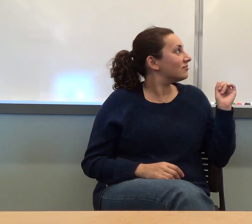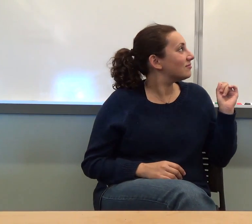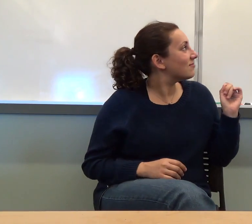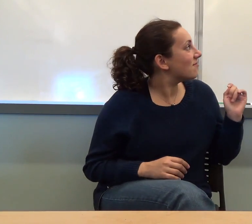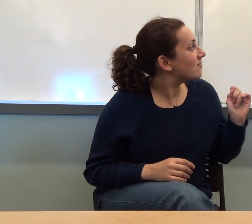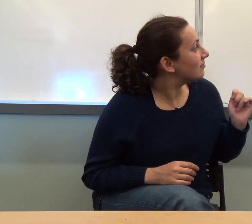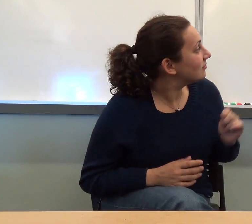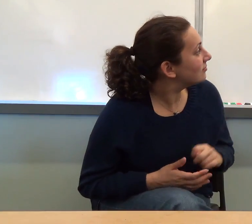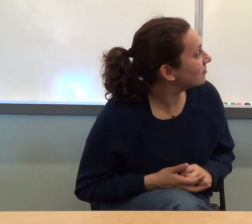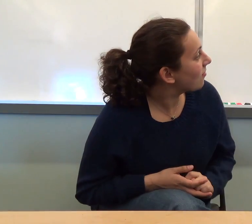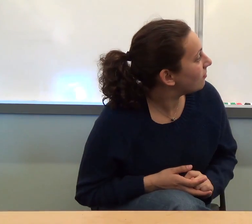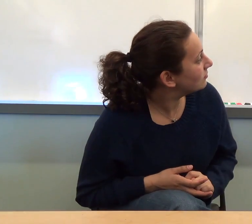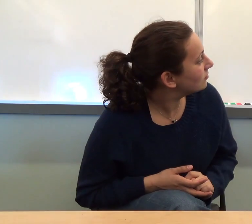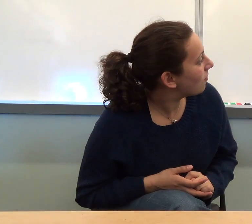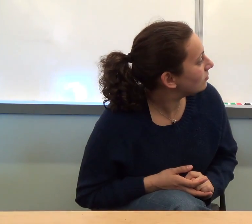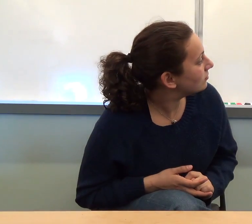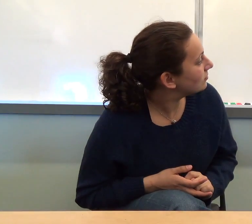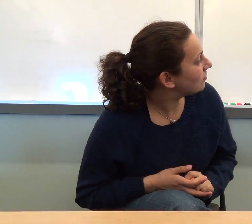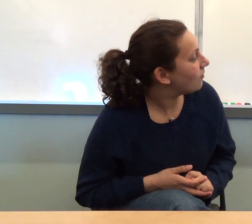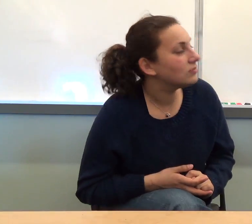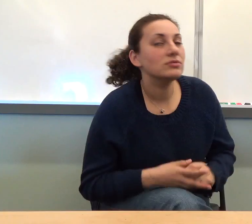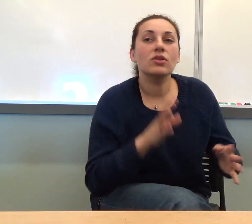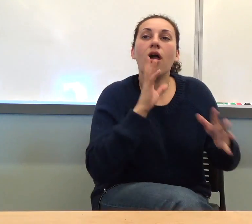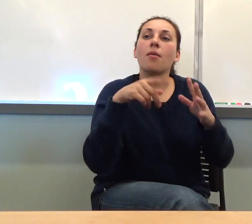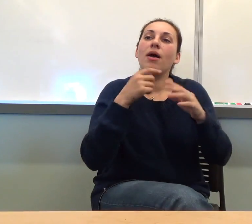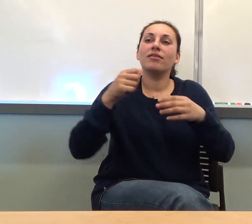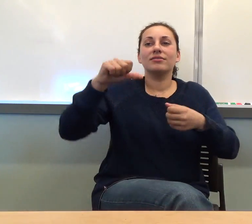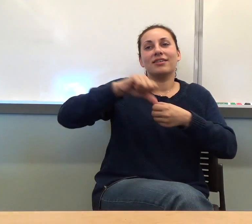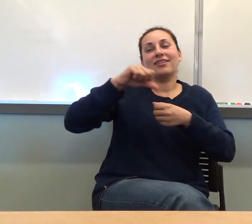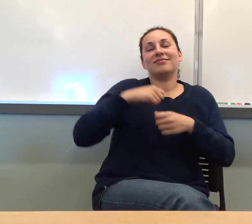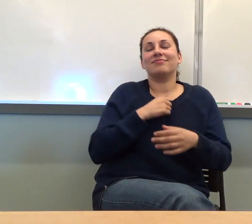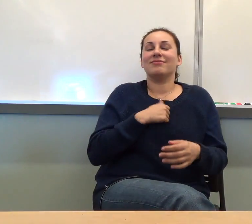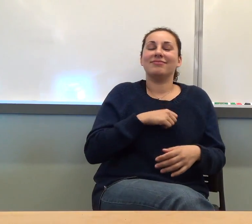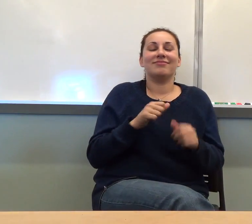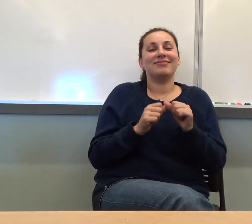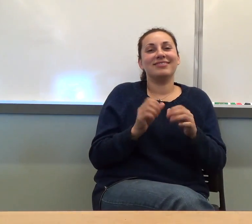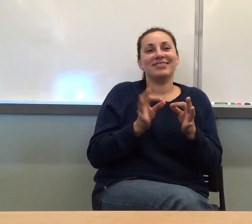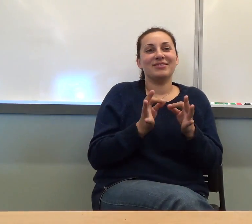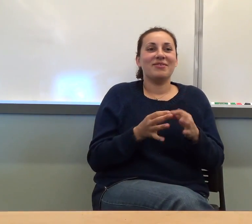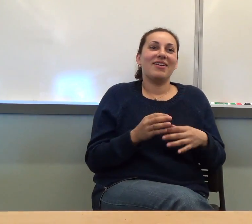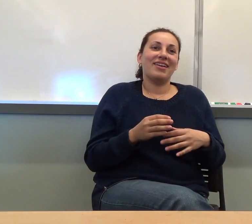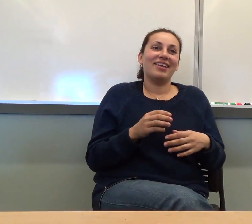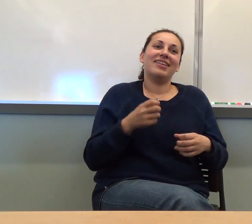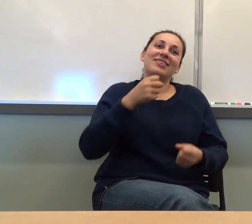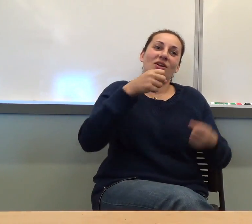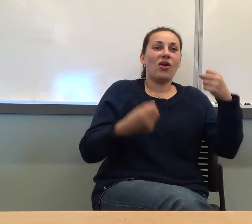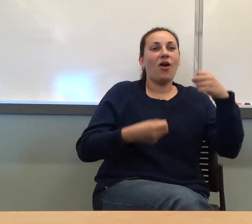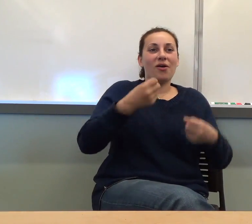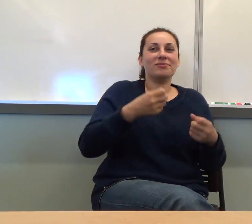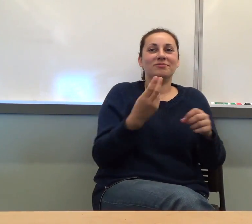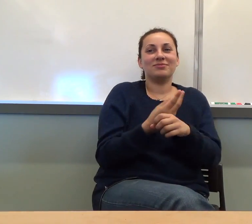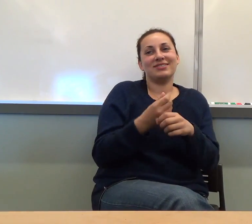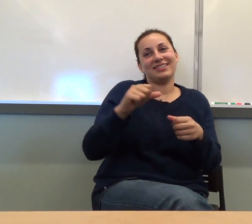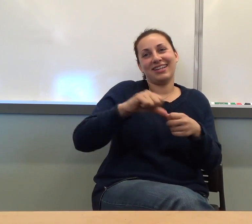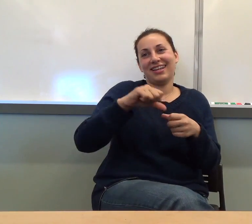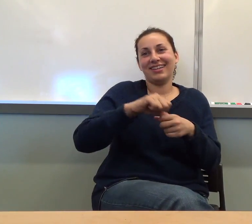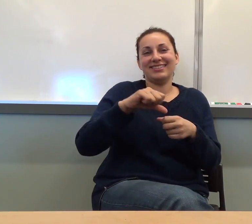on 13 gallons of gas, huh? If your tank holds 13 gallons, it takes you 270 miles,